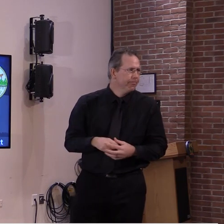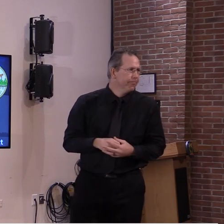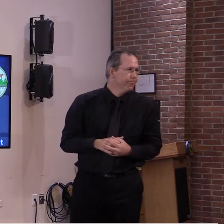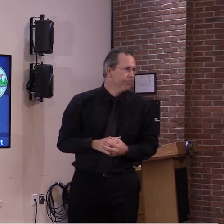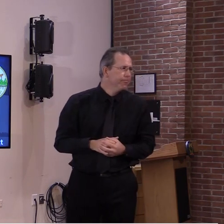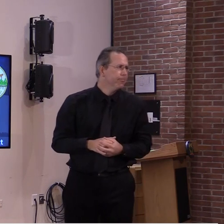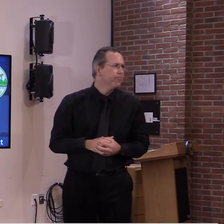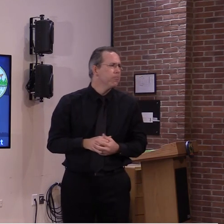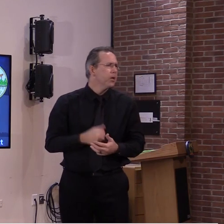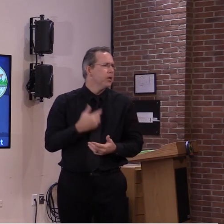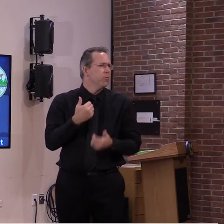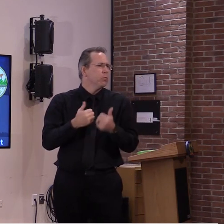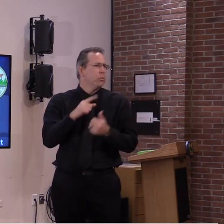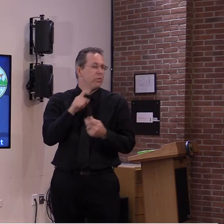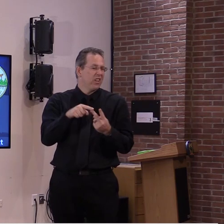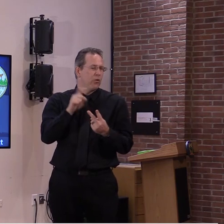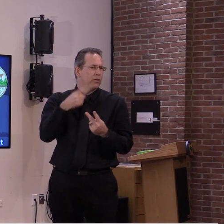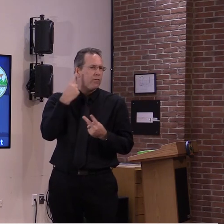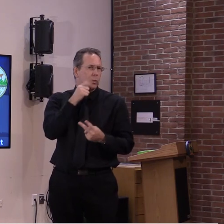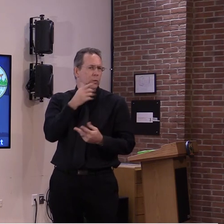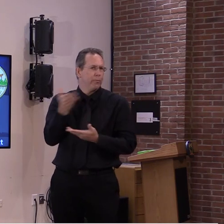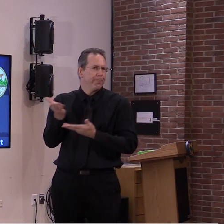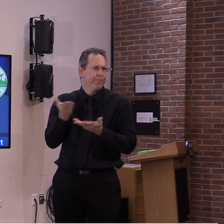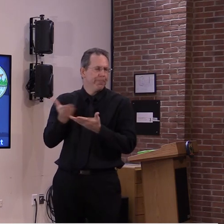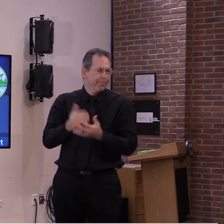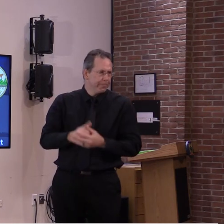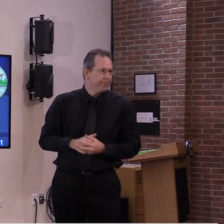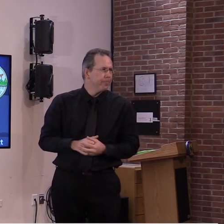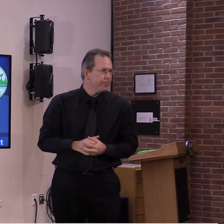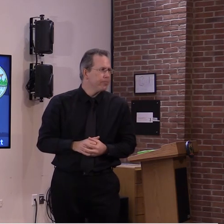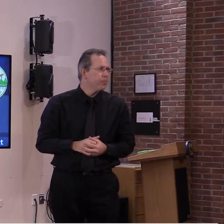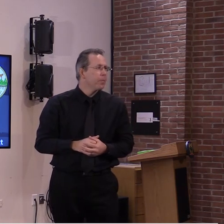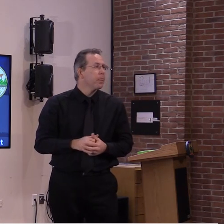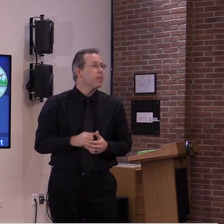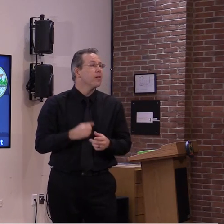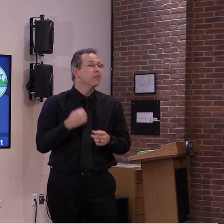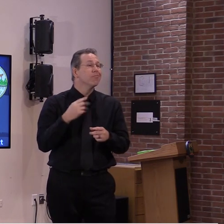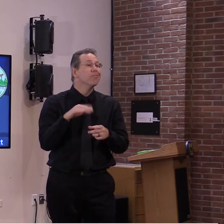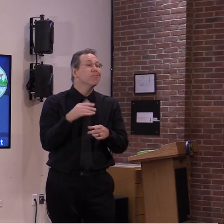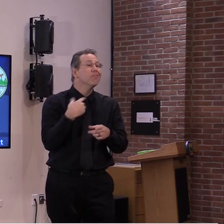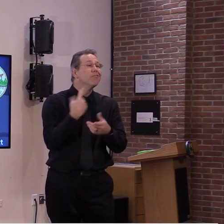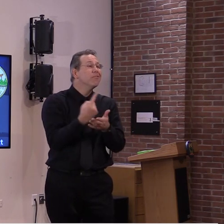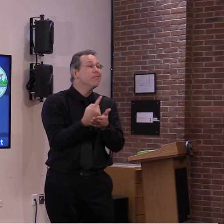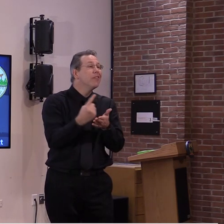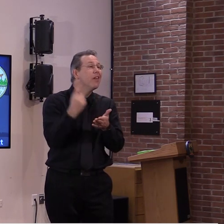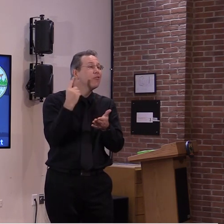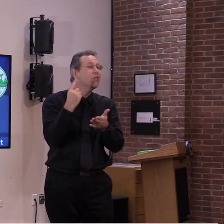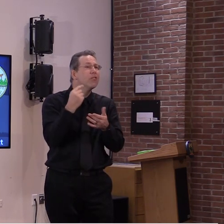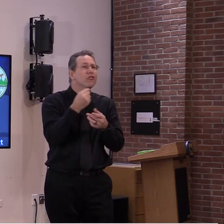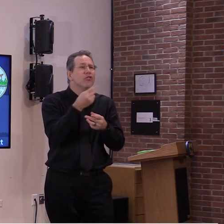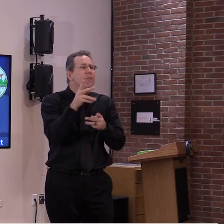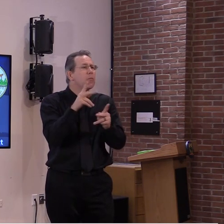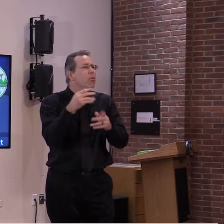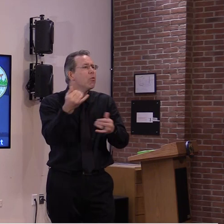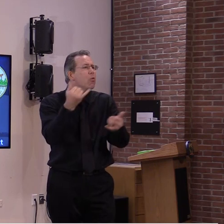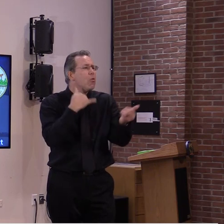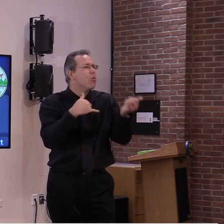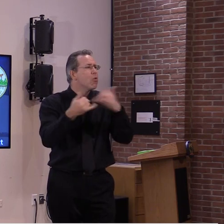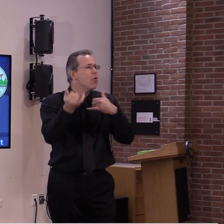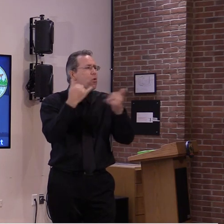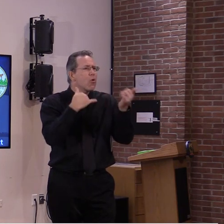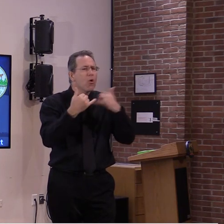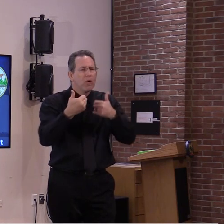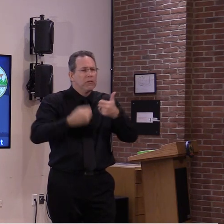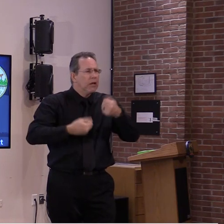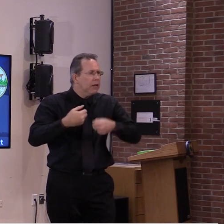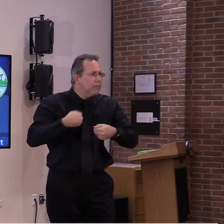last week, I've been flooded with follow-up emails, calls, and texts from the general public, shocked at the state's